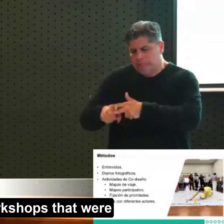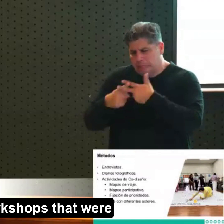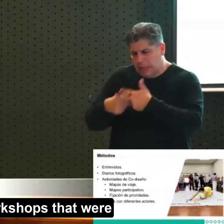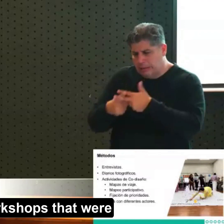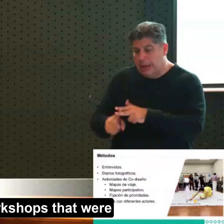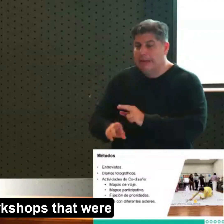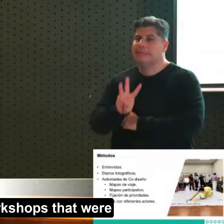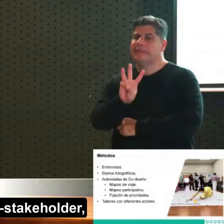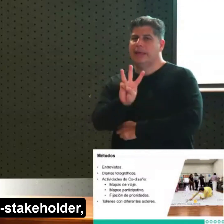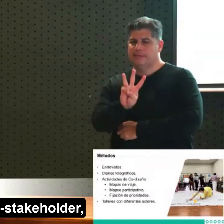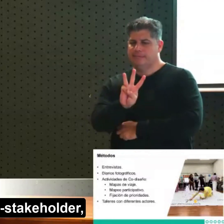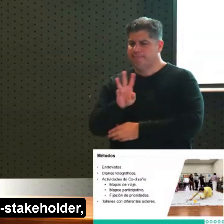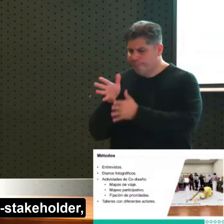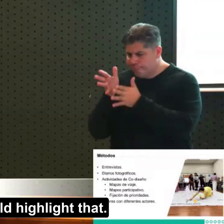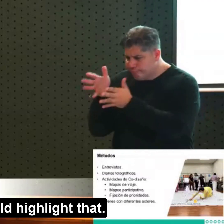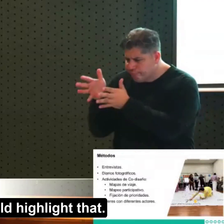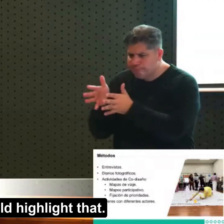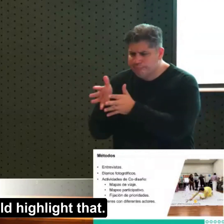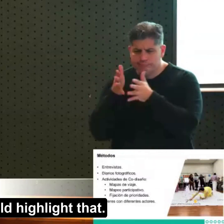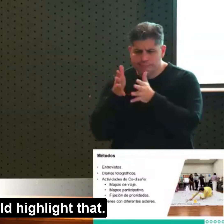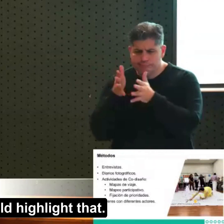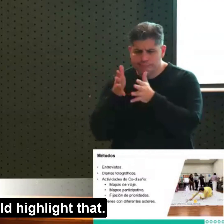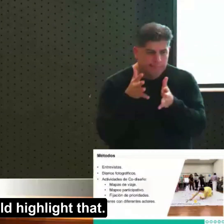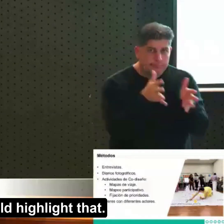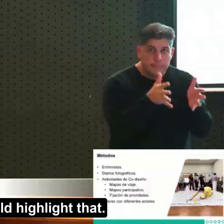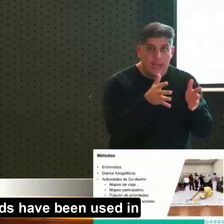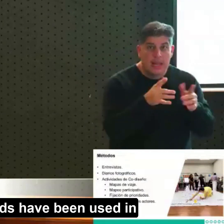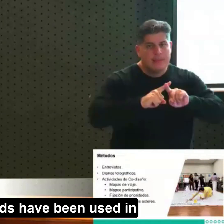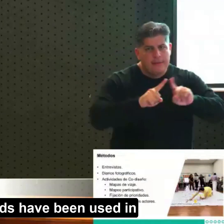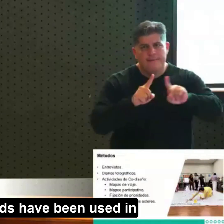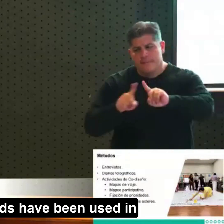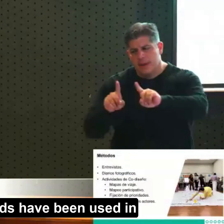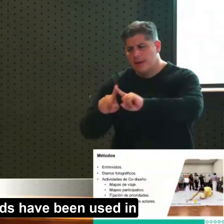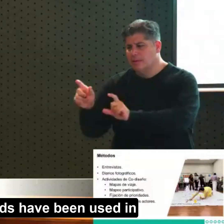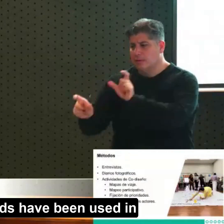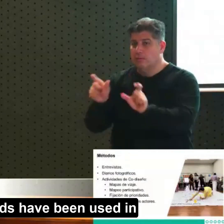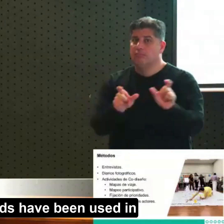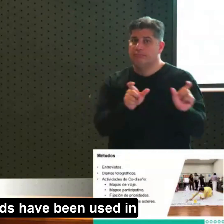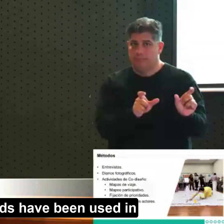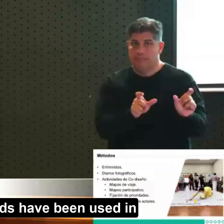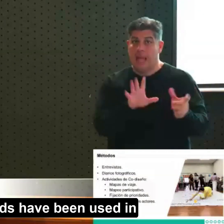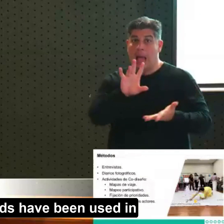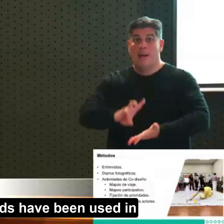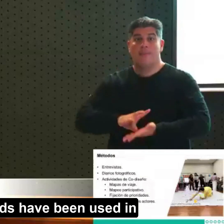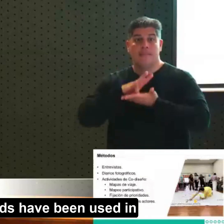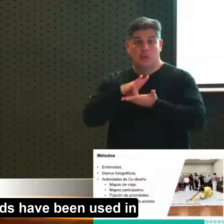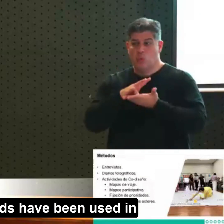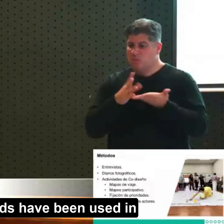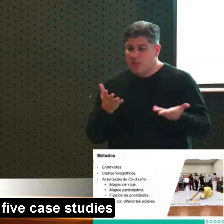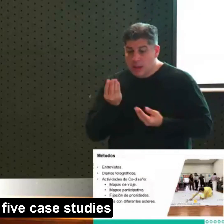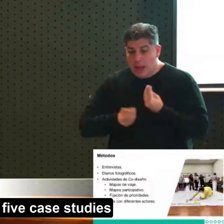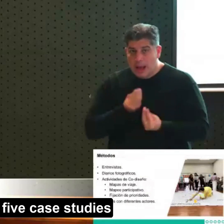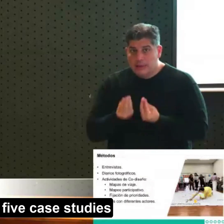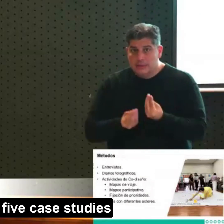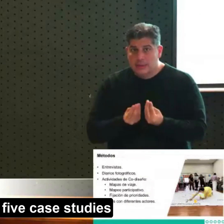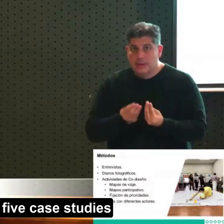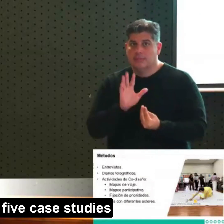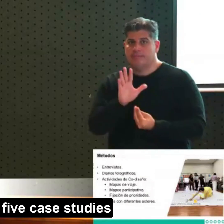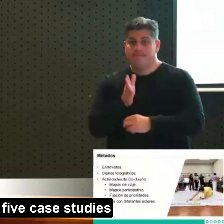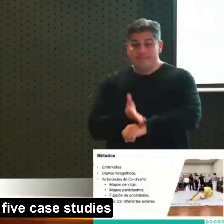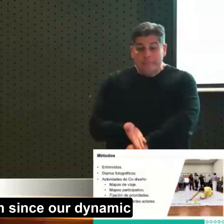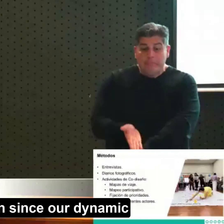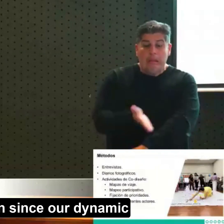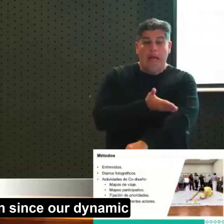workshops that were multi-stakeholder. We should highlight that these methods have been used in the other 5